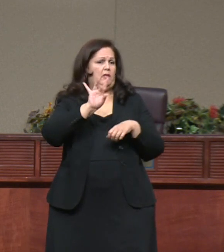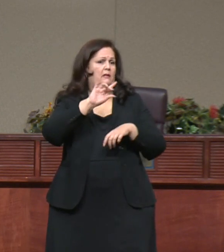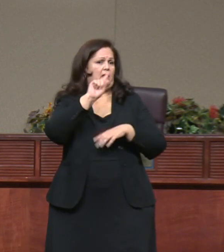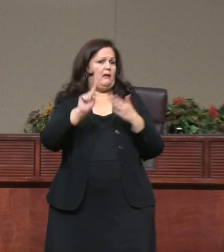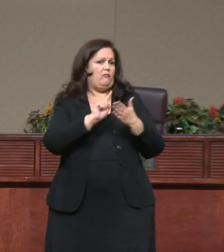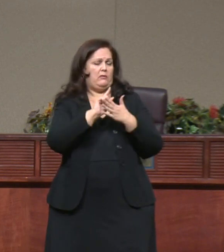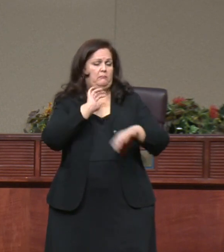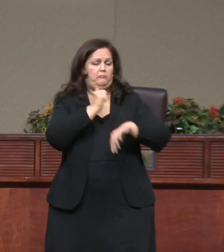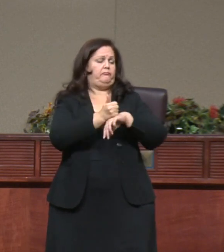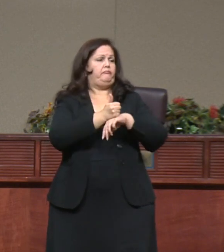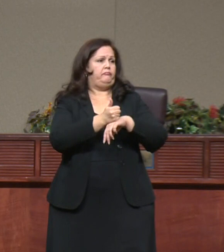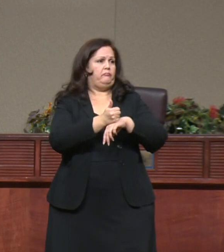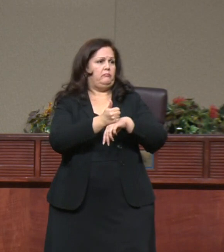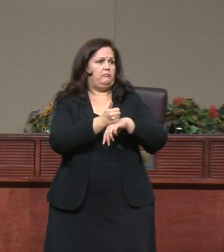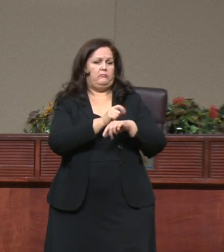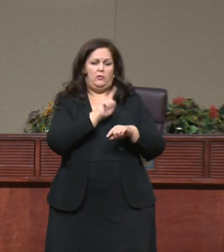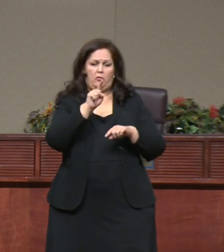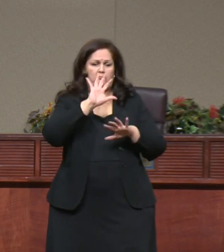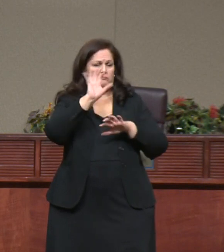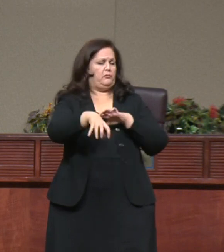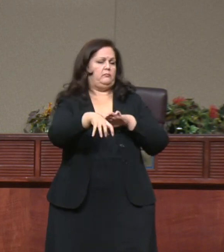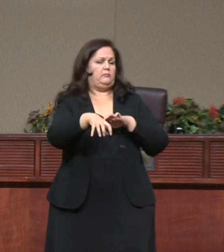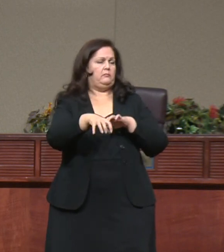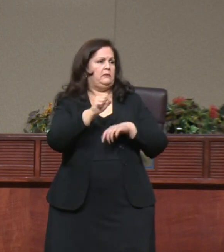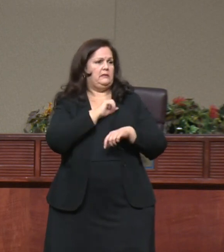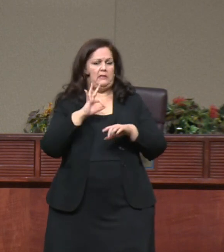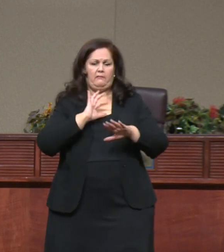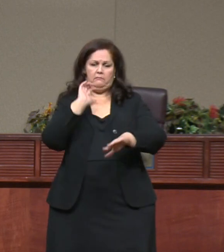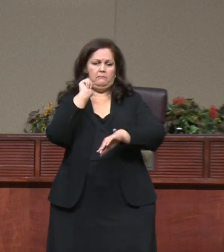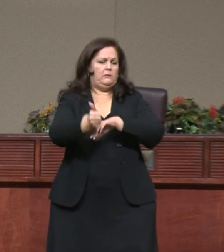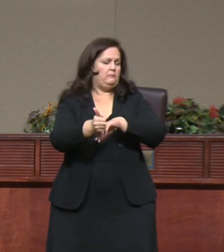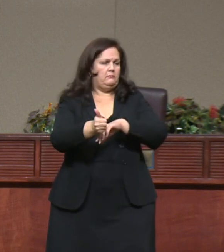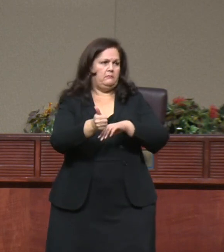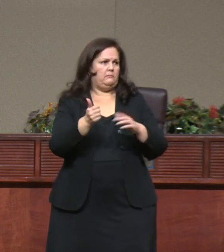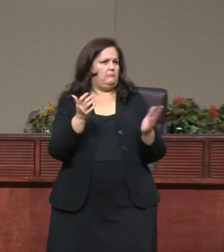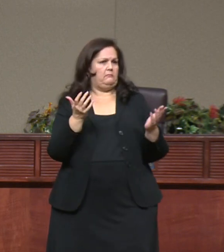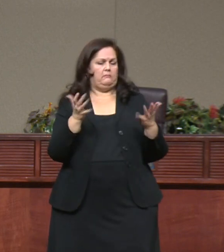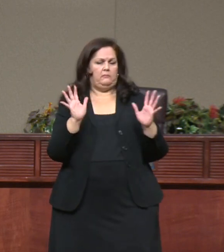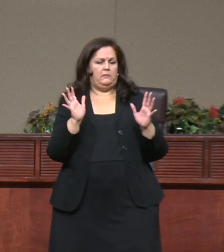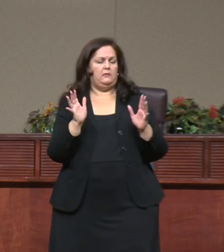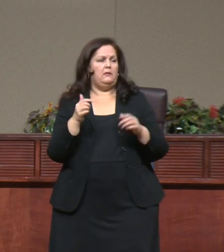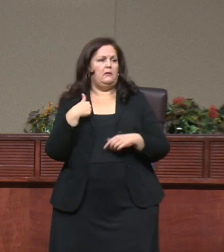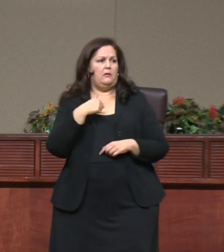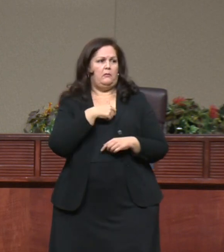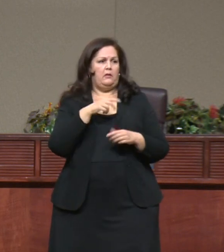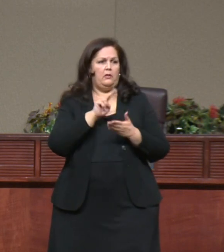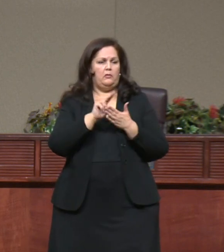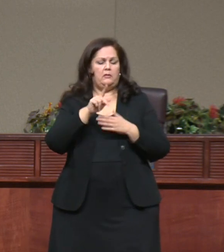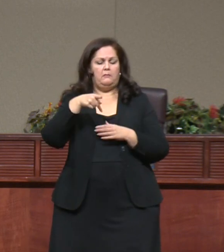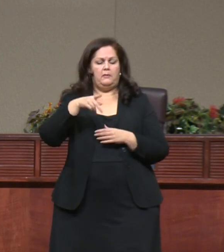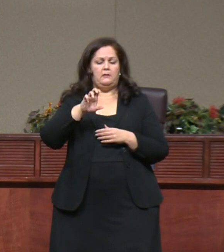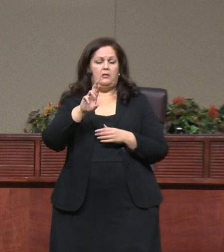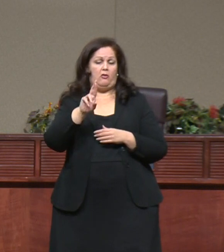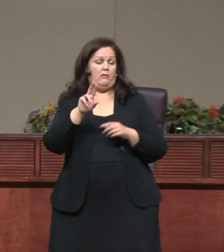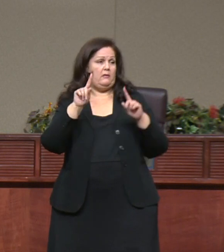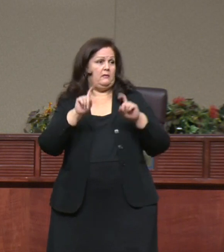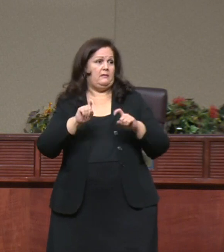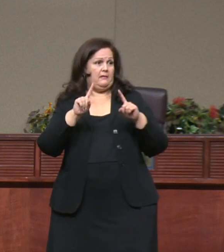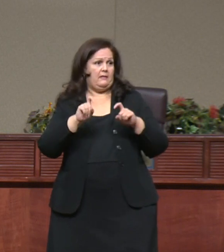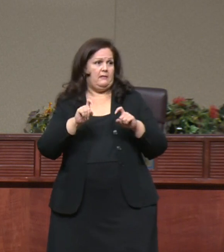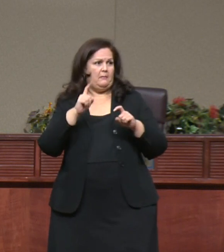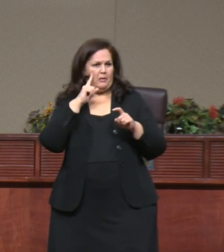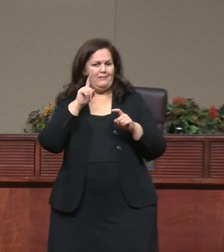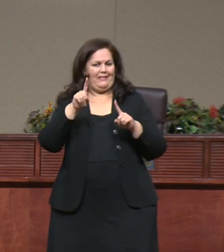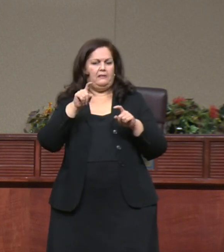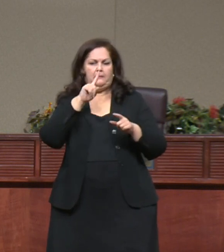up, move into the location, bring the staff and the testing. We are using PCR testing because it's the confirmatory